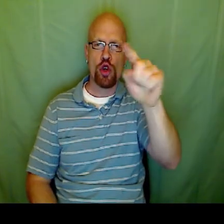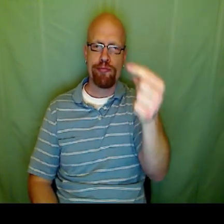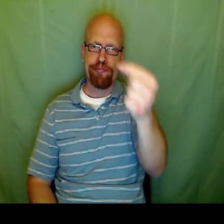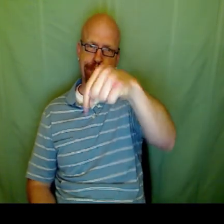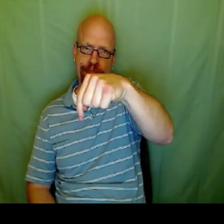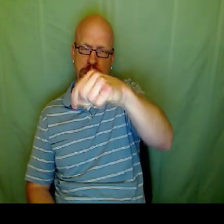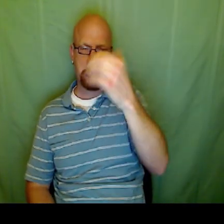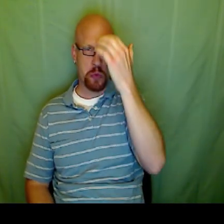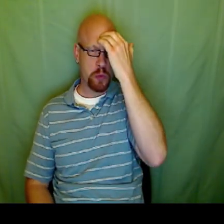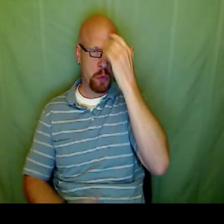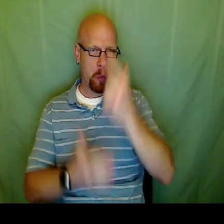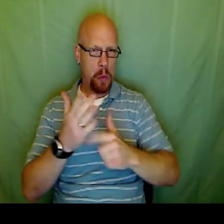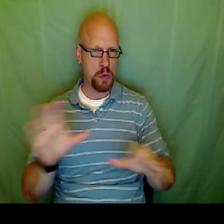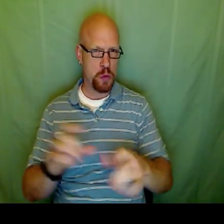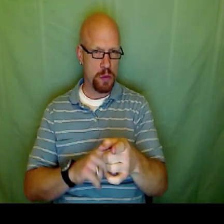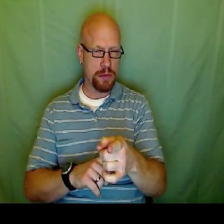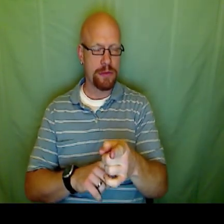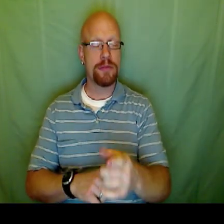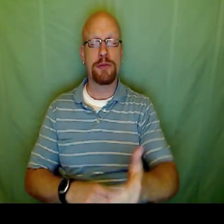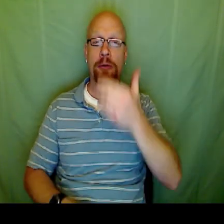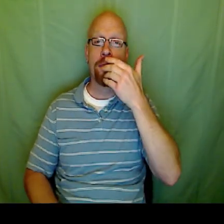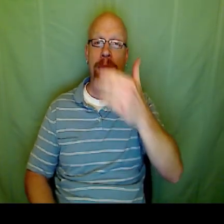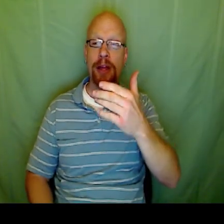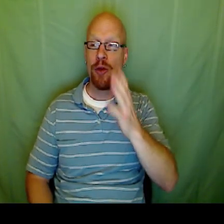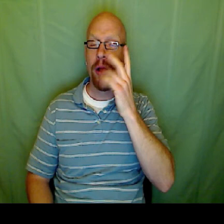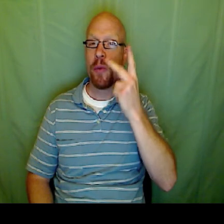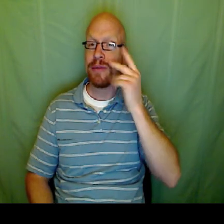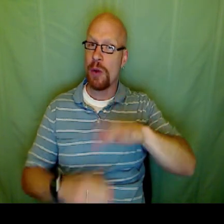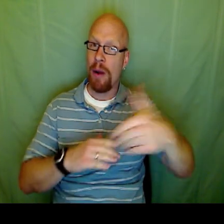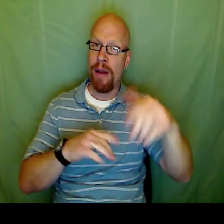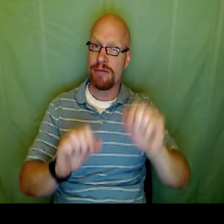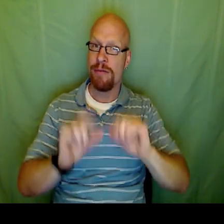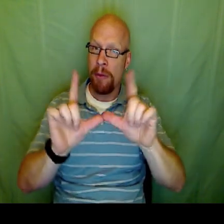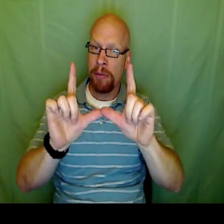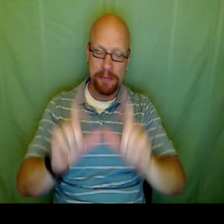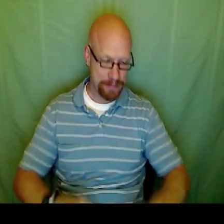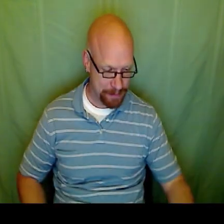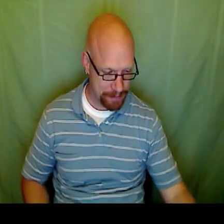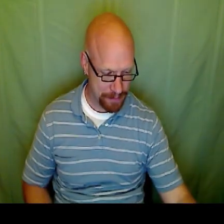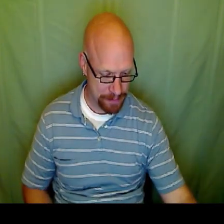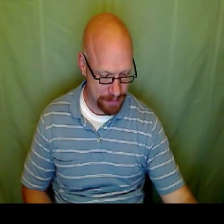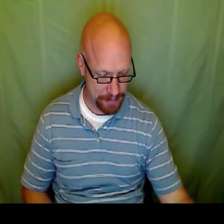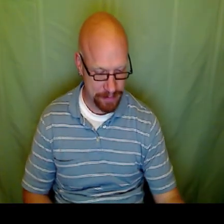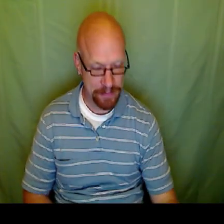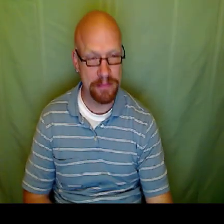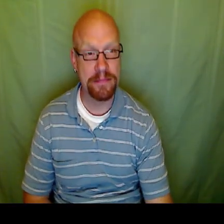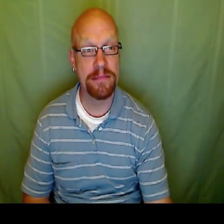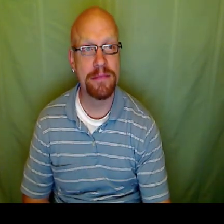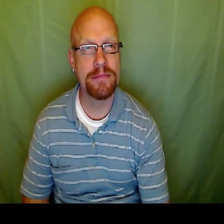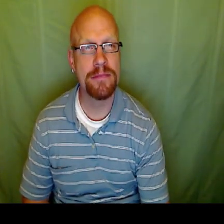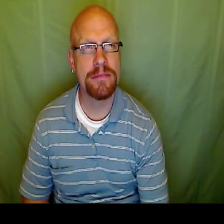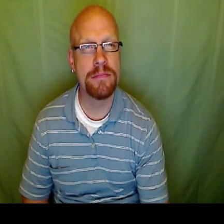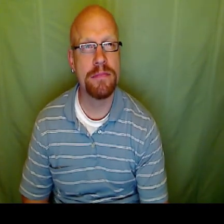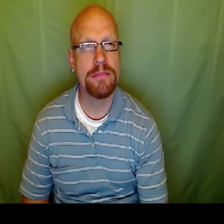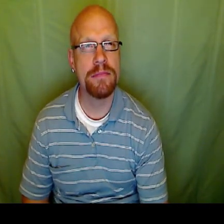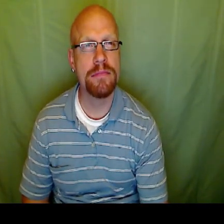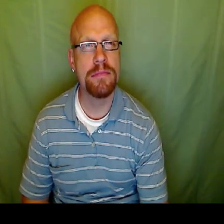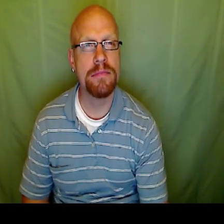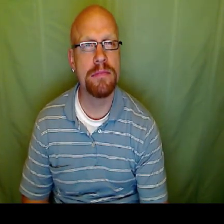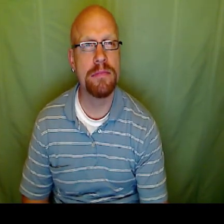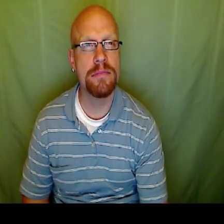so I know what my answer's box is correct. I'll use circles or underlines to show other things. Thank you, and see you